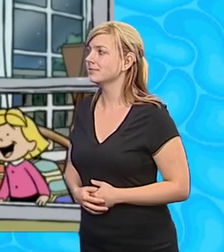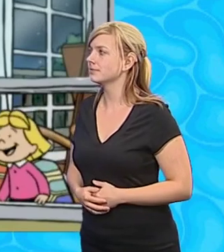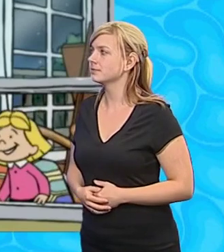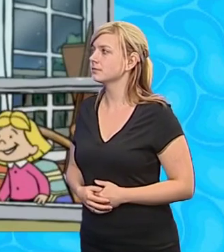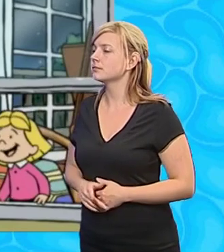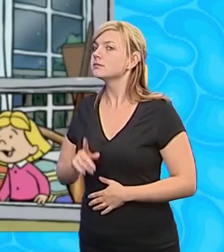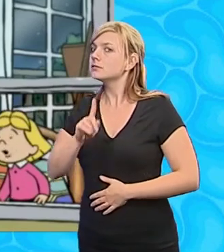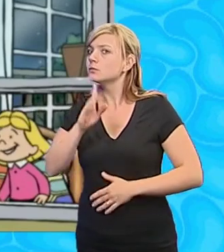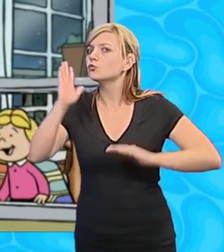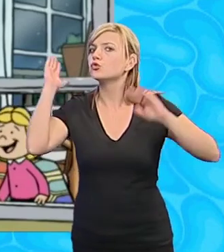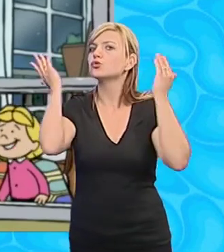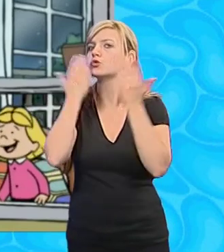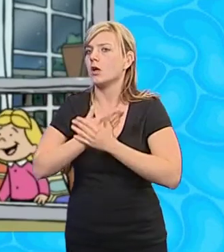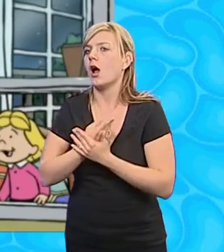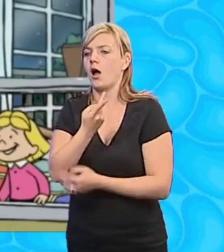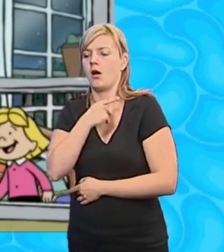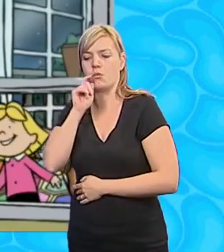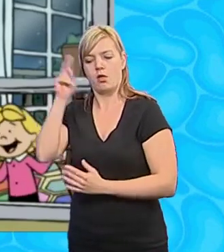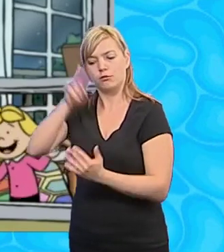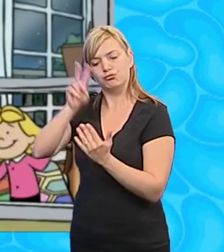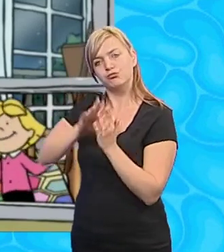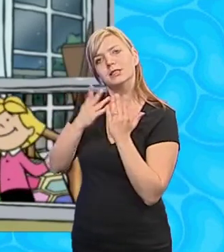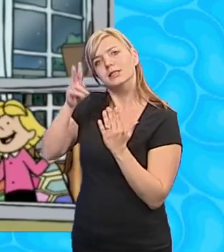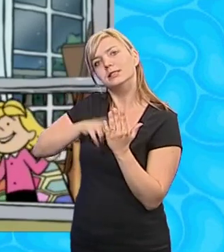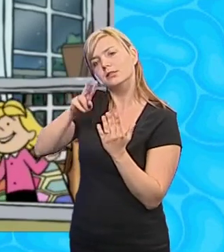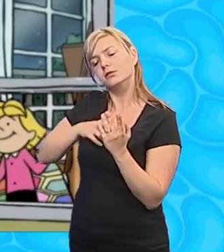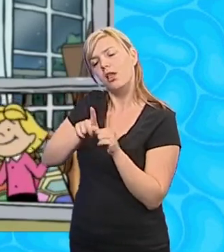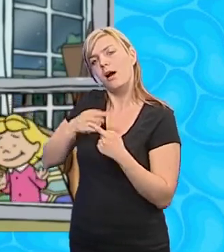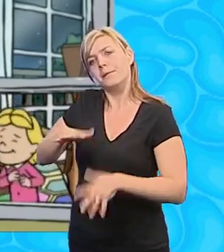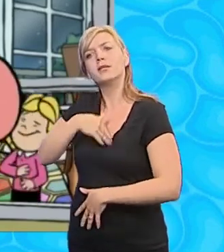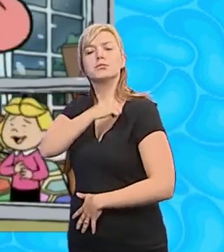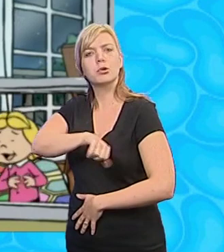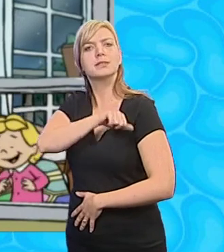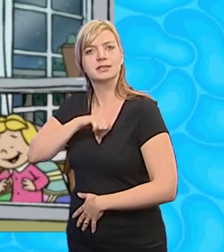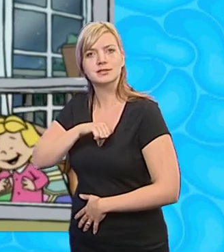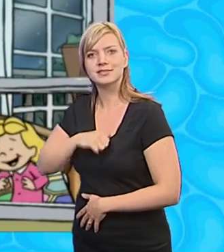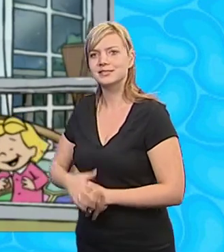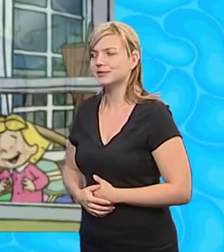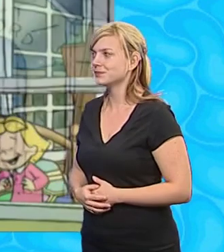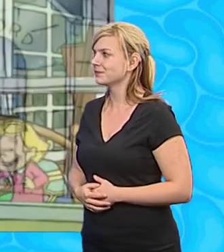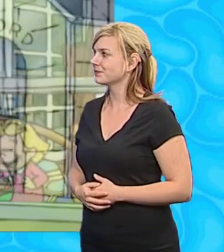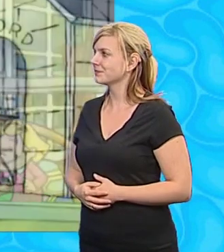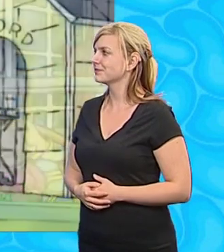And tonight, we're going to read together, just like I promised.